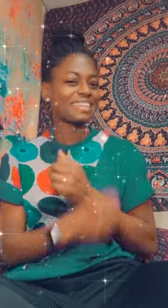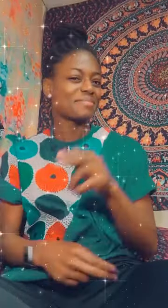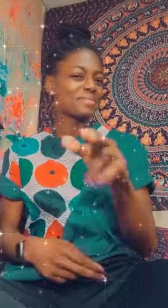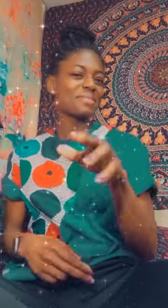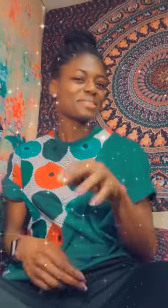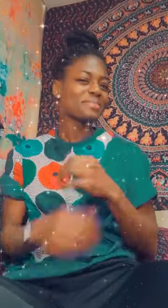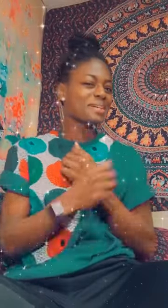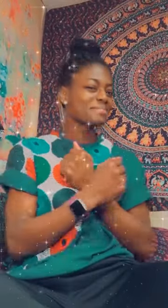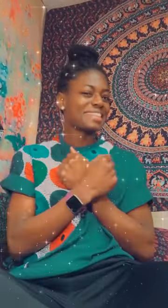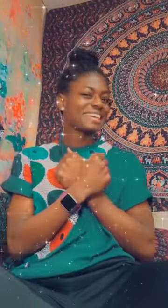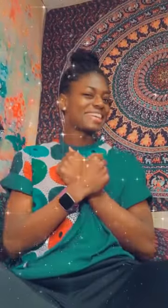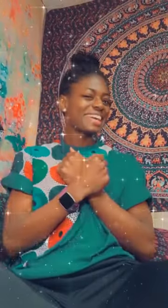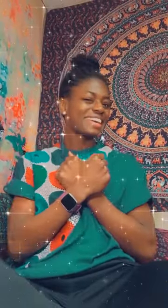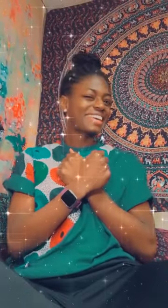I'm from the back when you're gay.